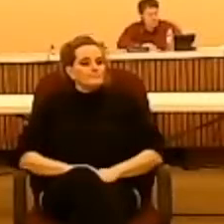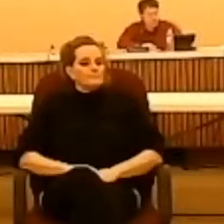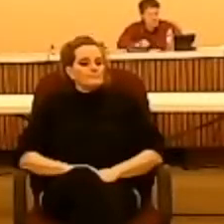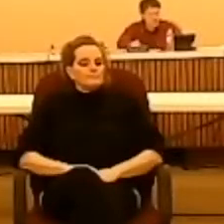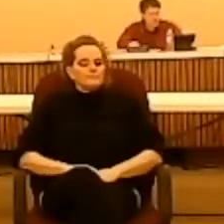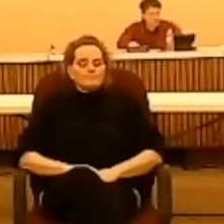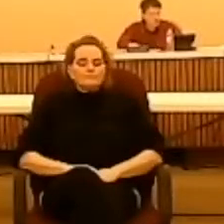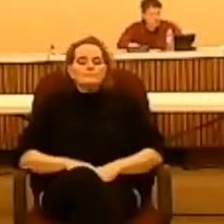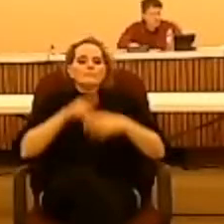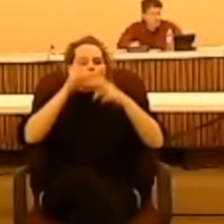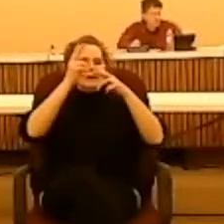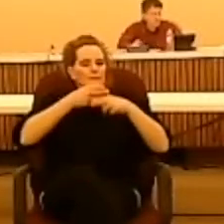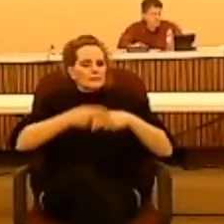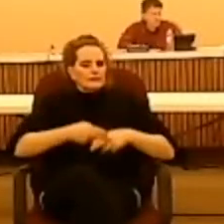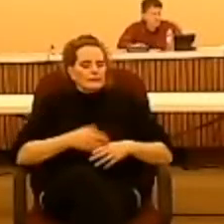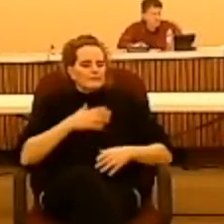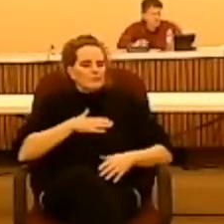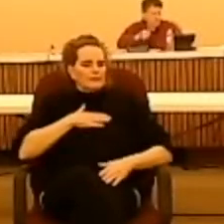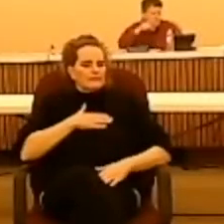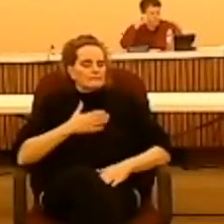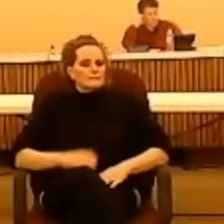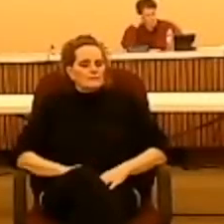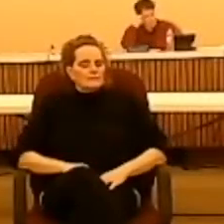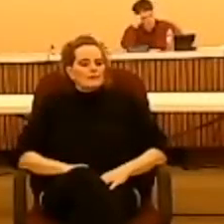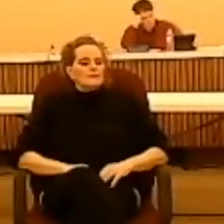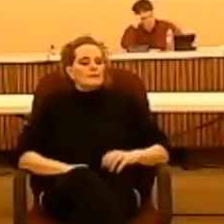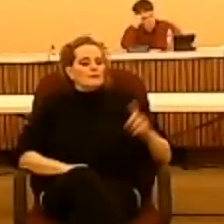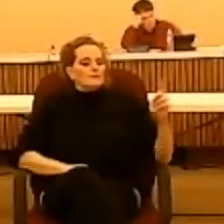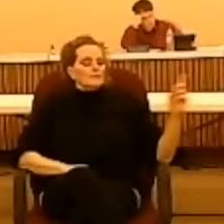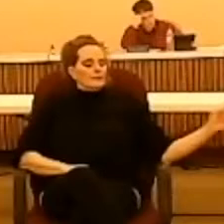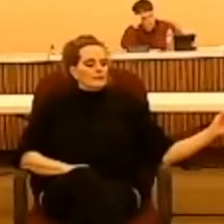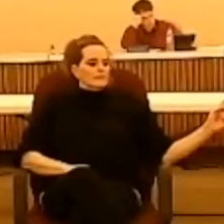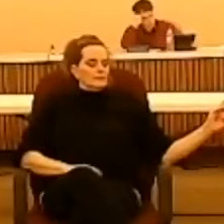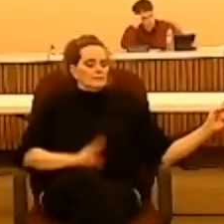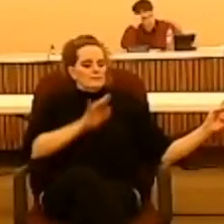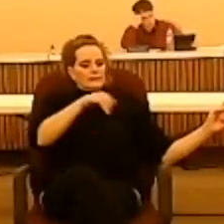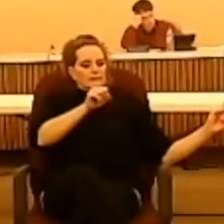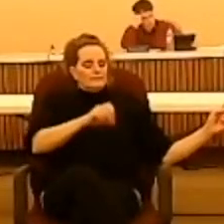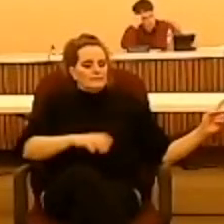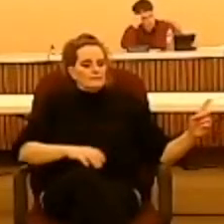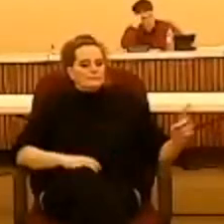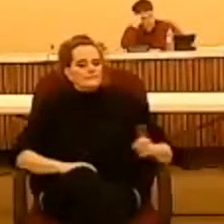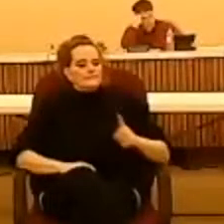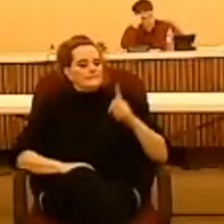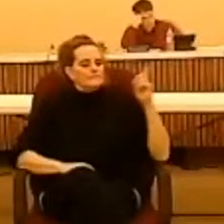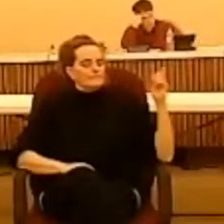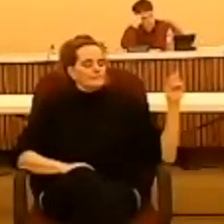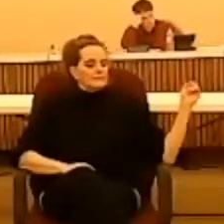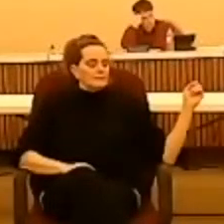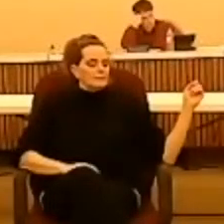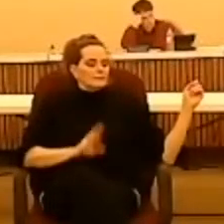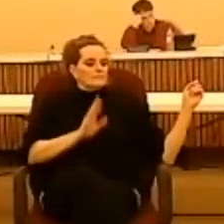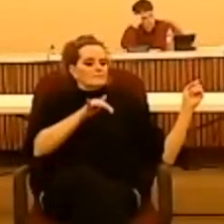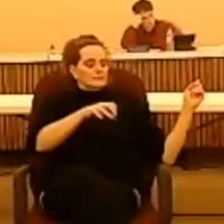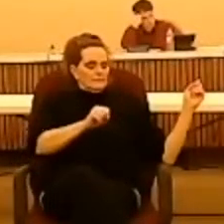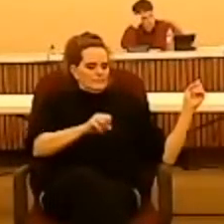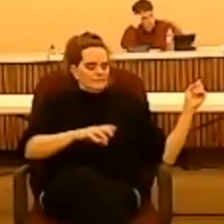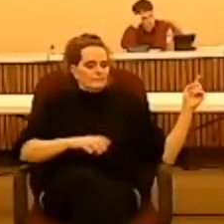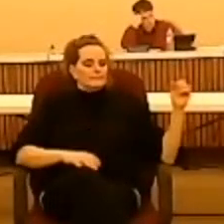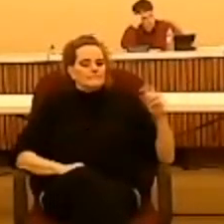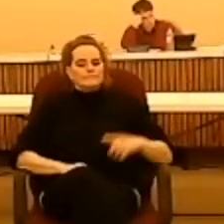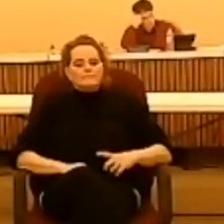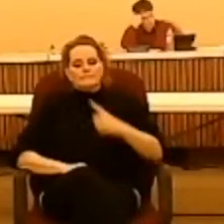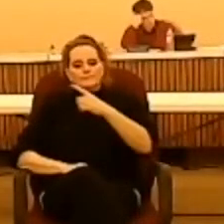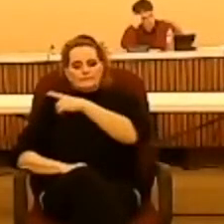Hearing none, please call the roll. Councilmember Barley, Aye. Councilmember Stafford. Aye.